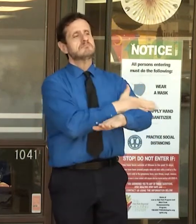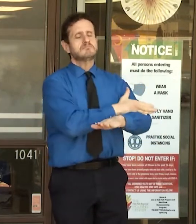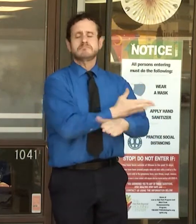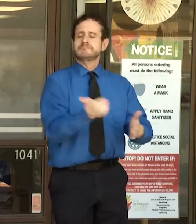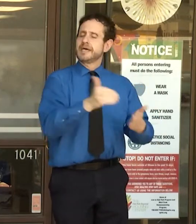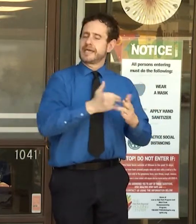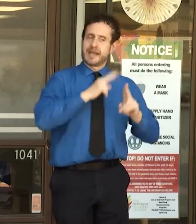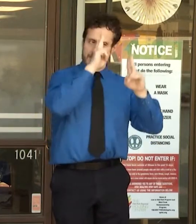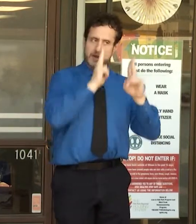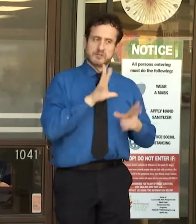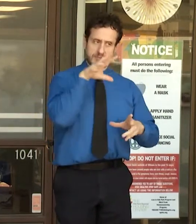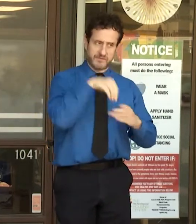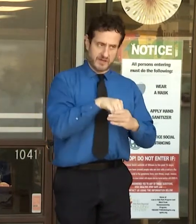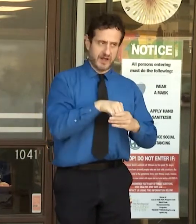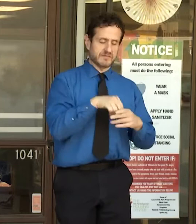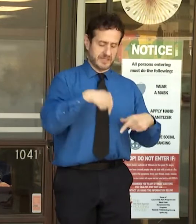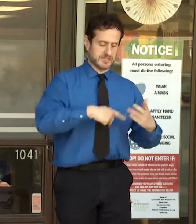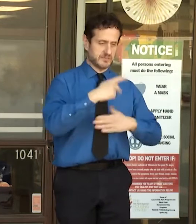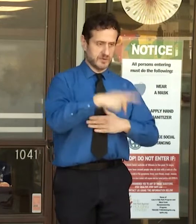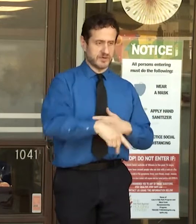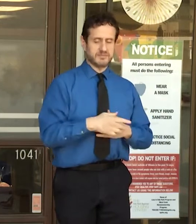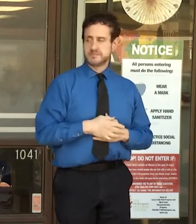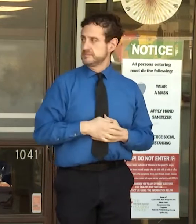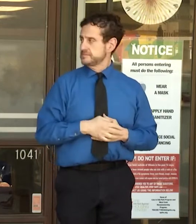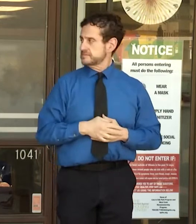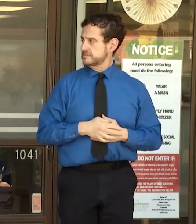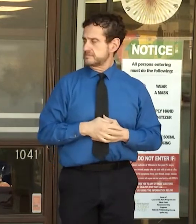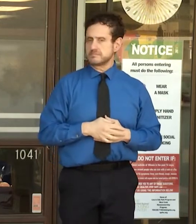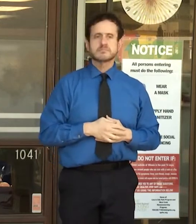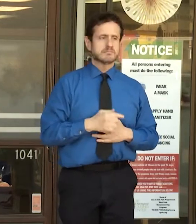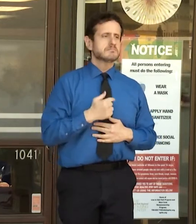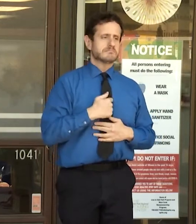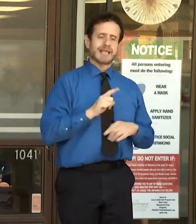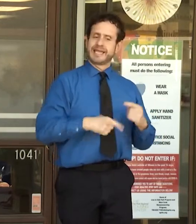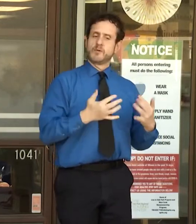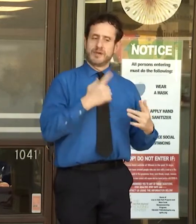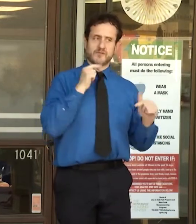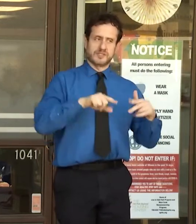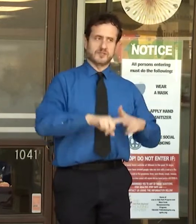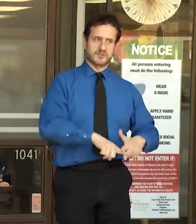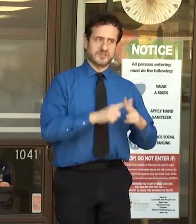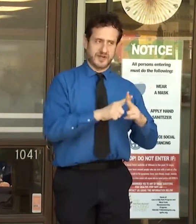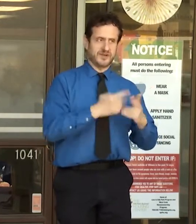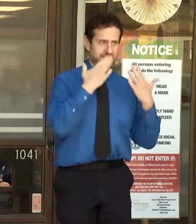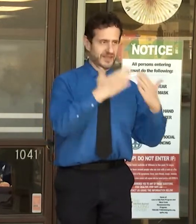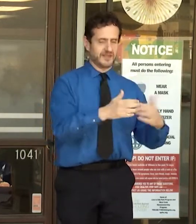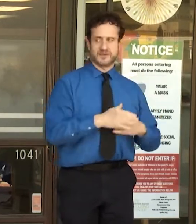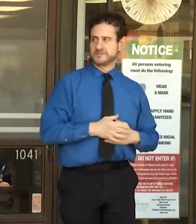this program, and we can't wait for it to get started. Thank you.